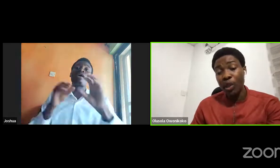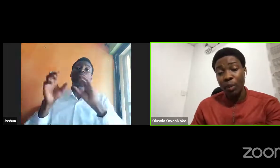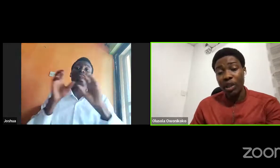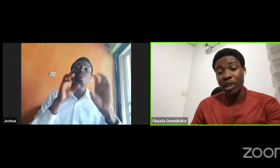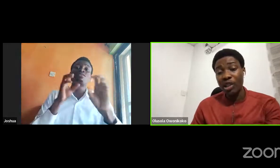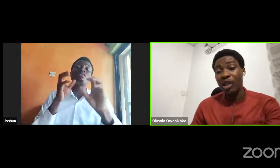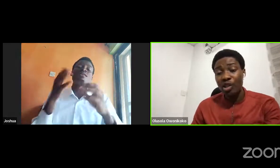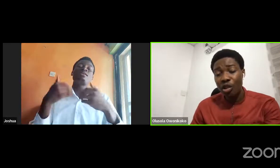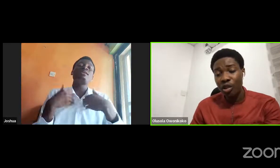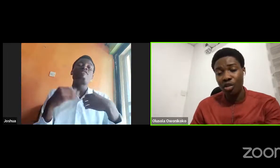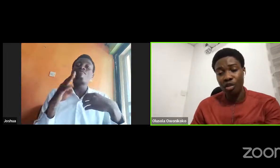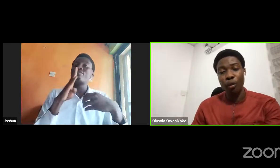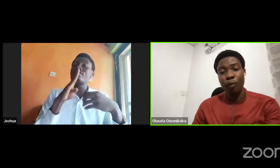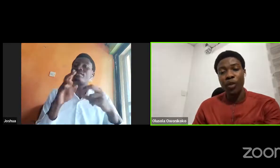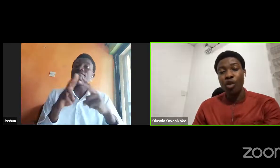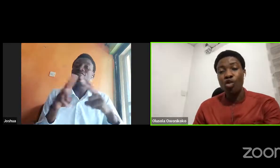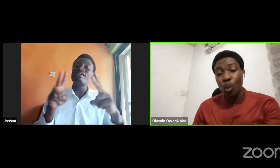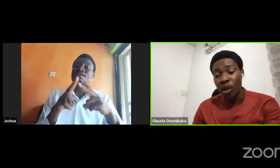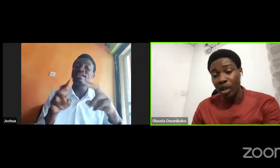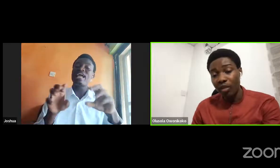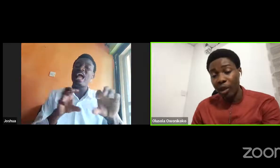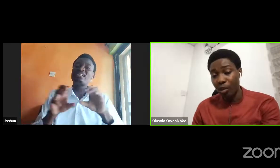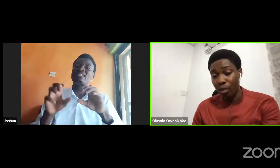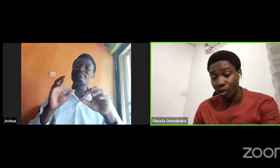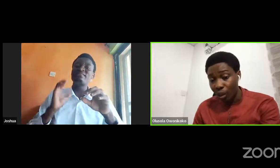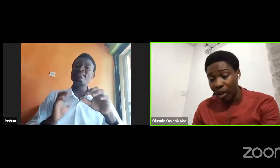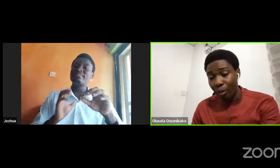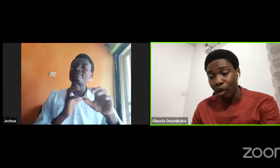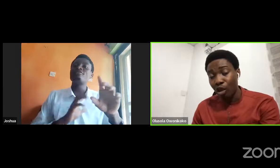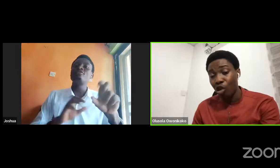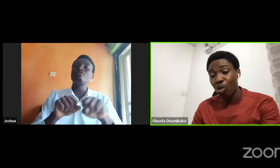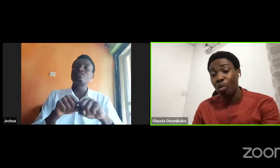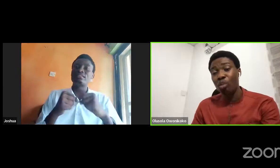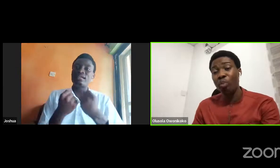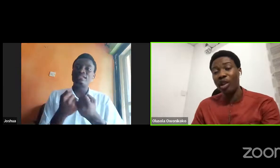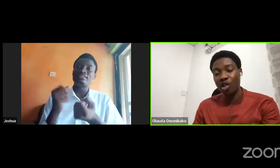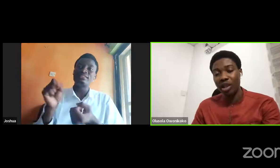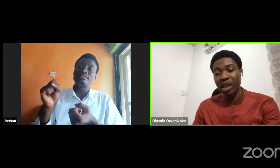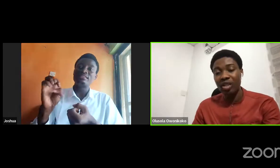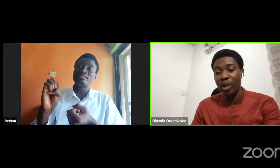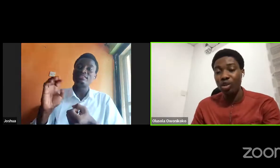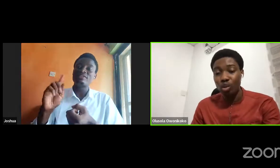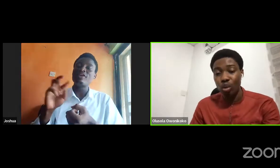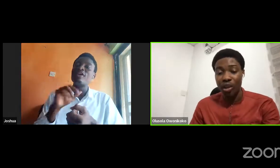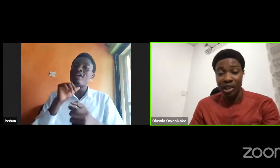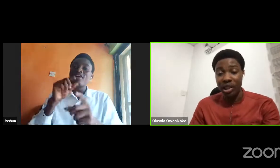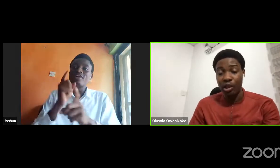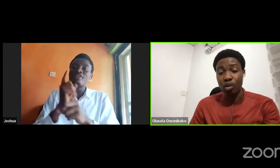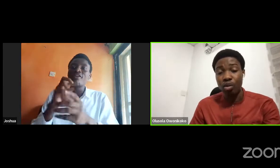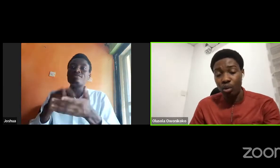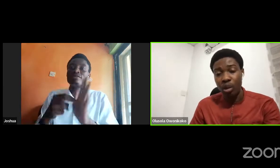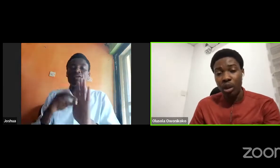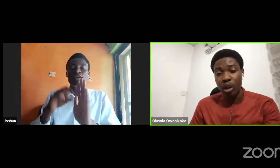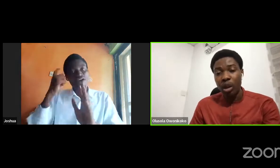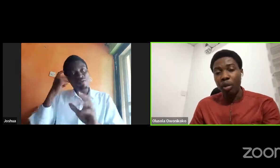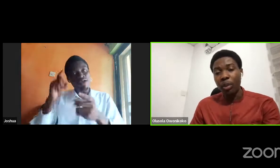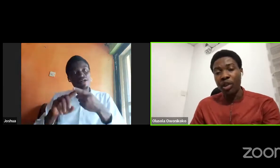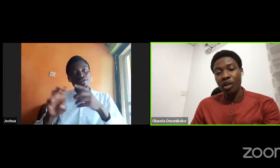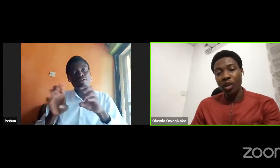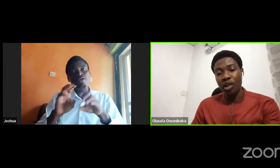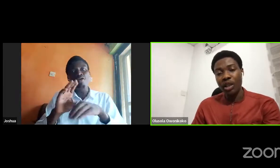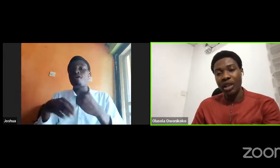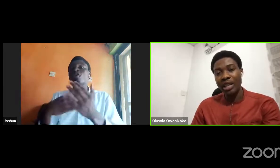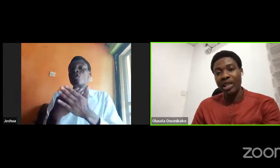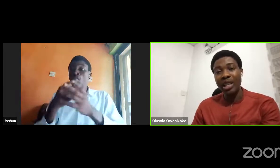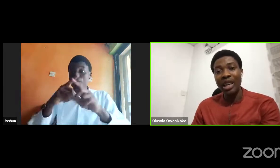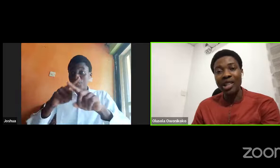whose responsibility is not just to do what the government should be doing, but also to put pressure on the government to do what it says it will do. But